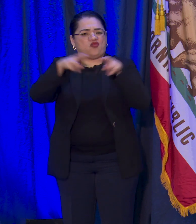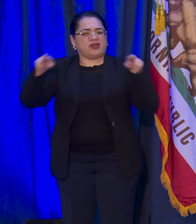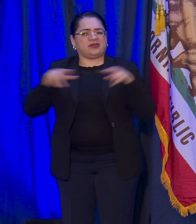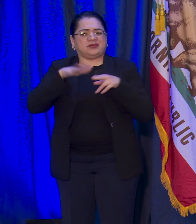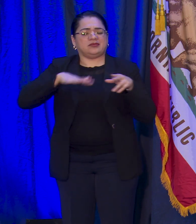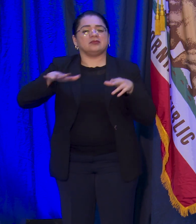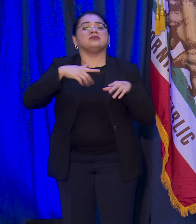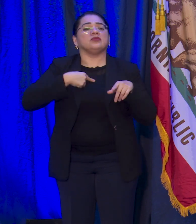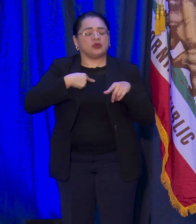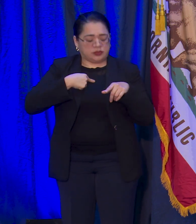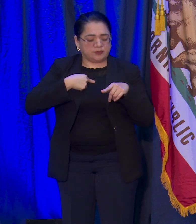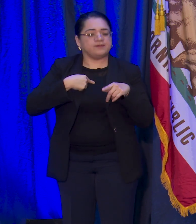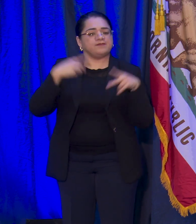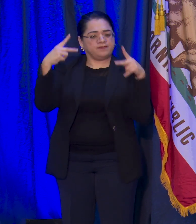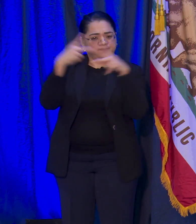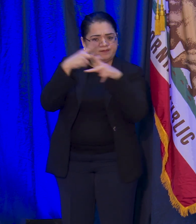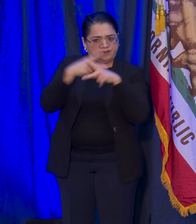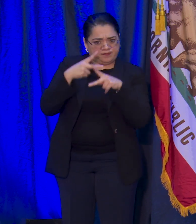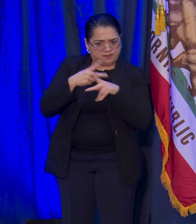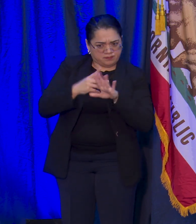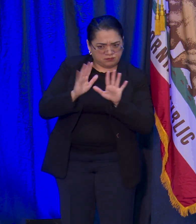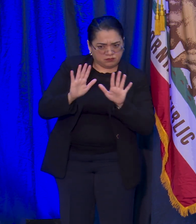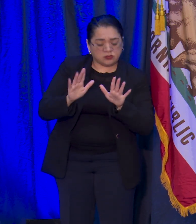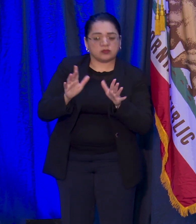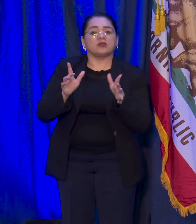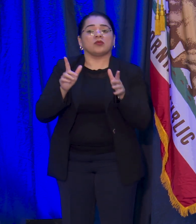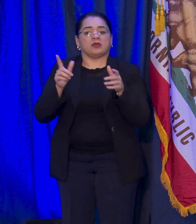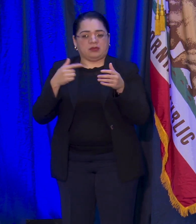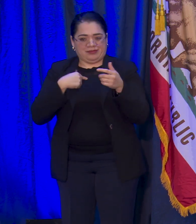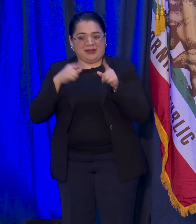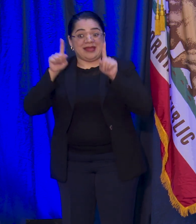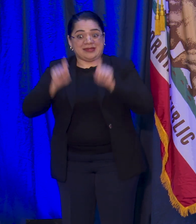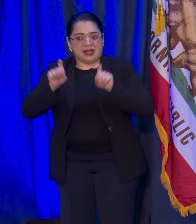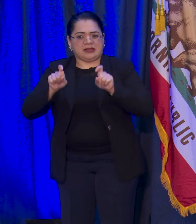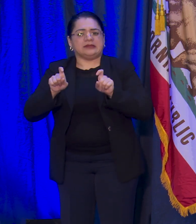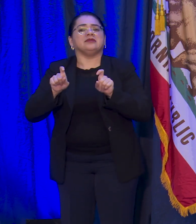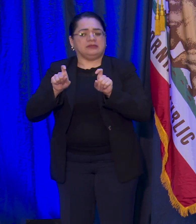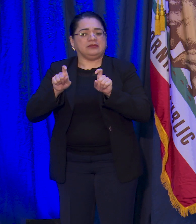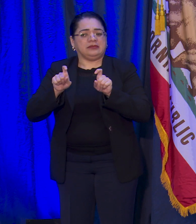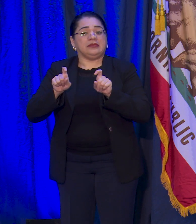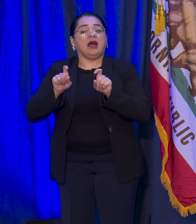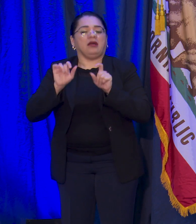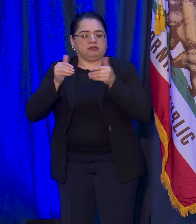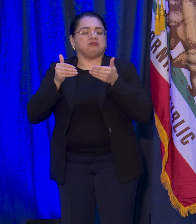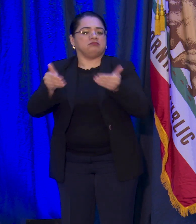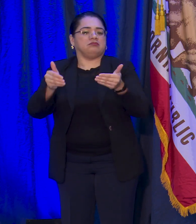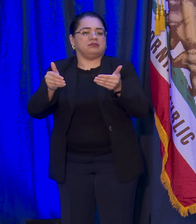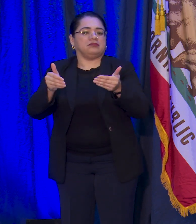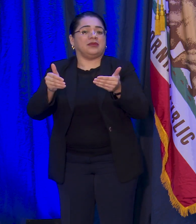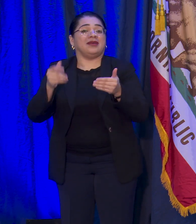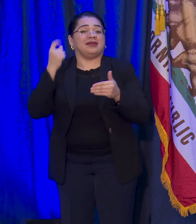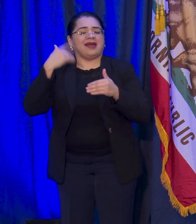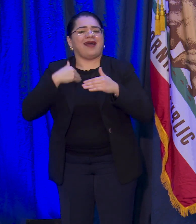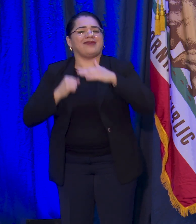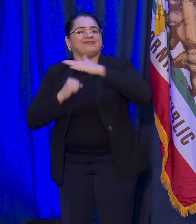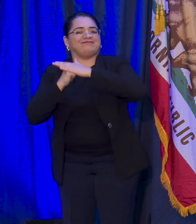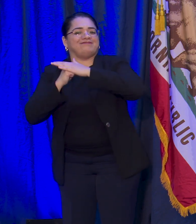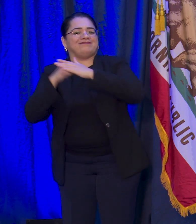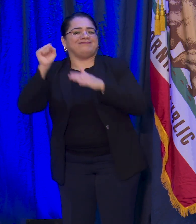right now as much as our capacity allows us to. And what I mean by that